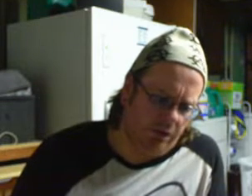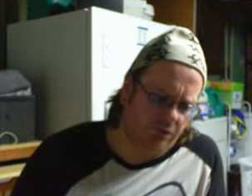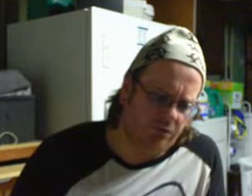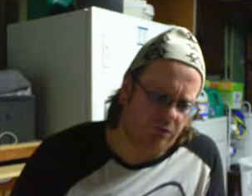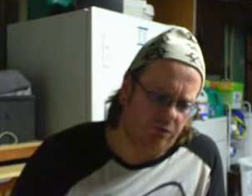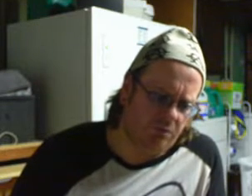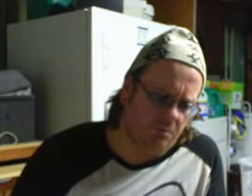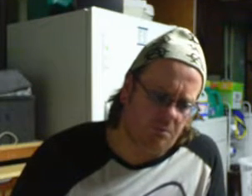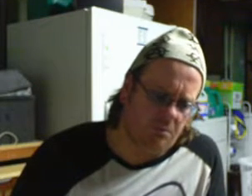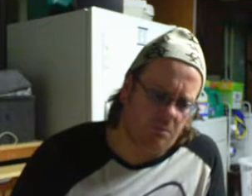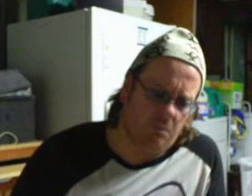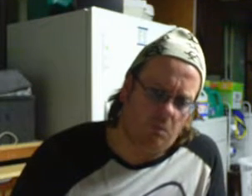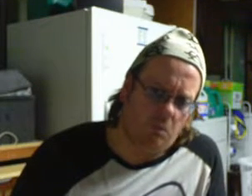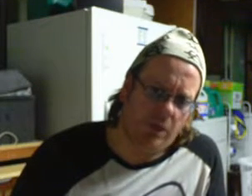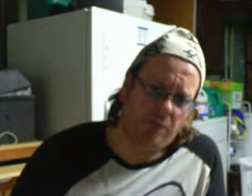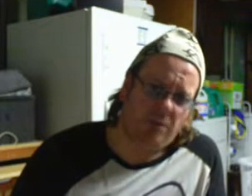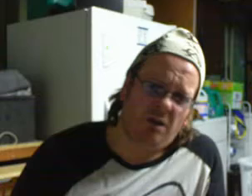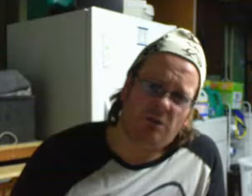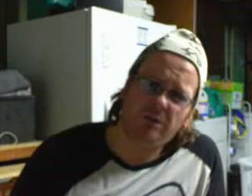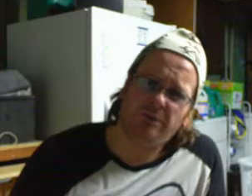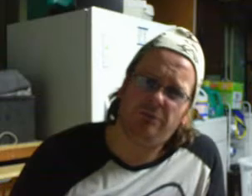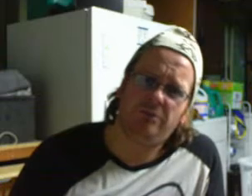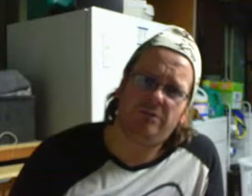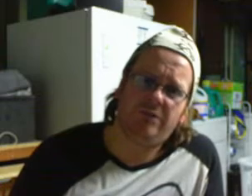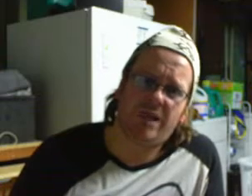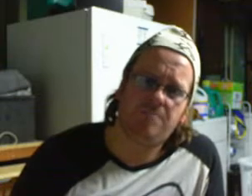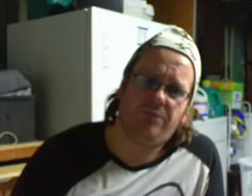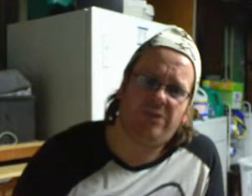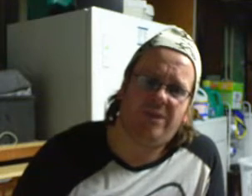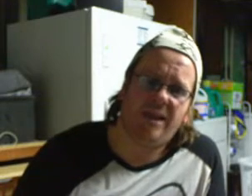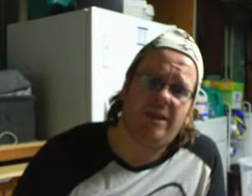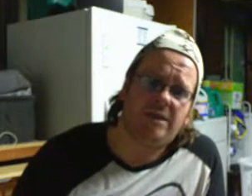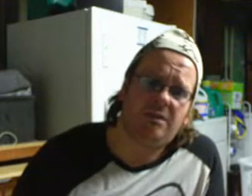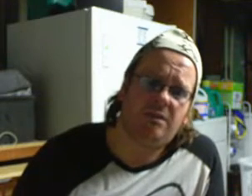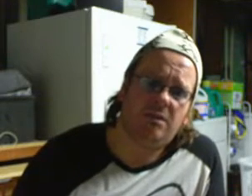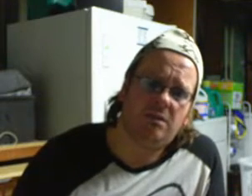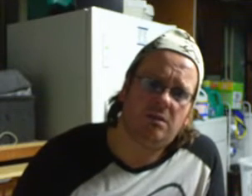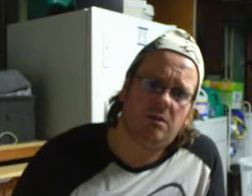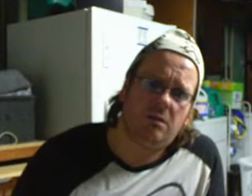just, we our leaders are the same today.